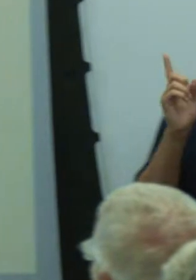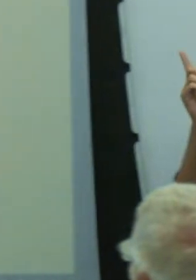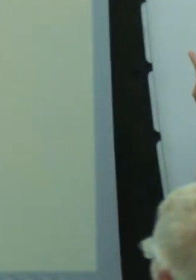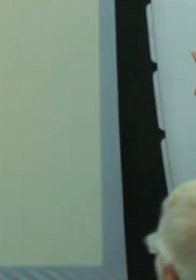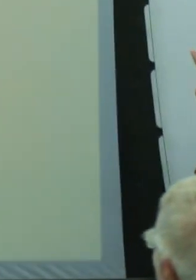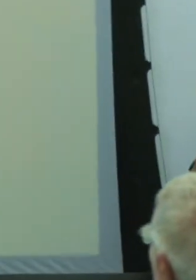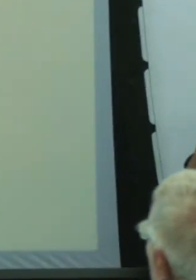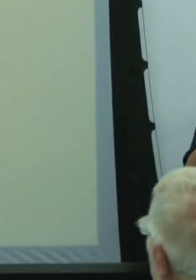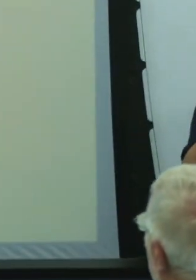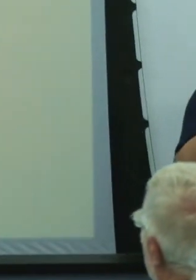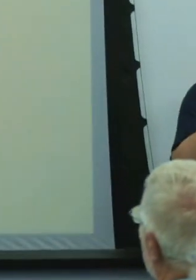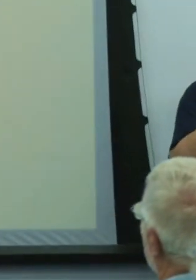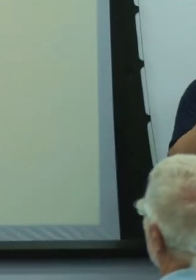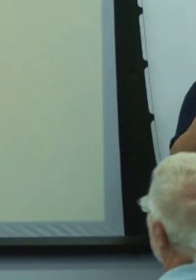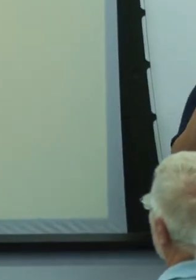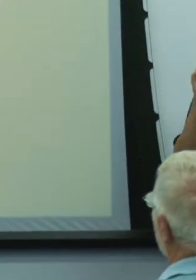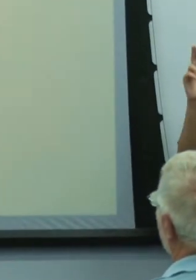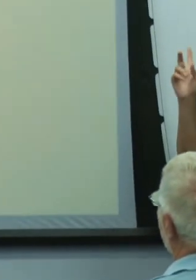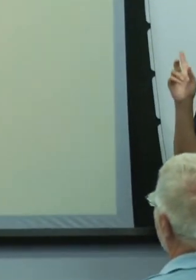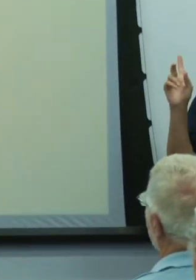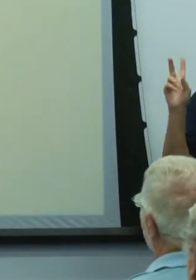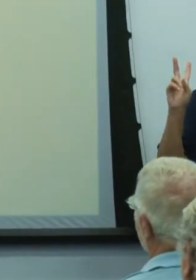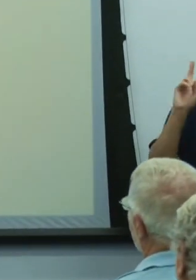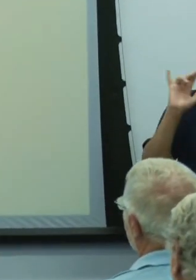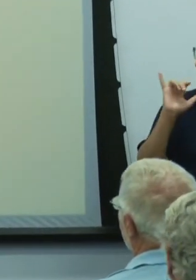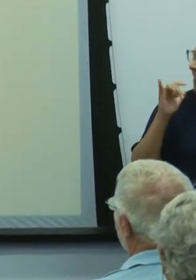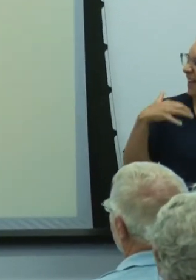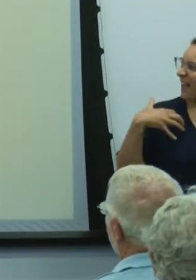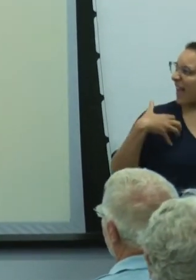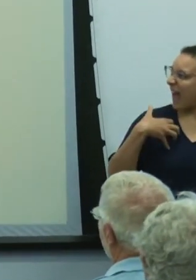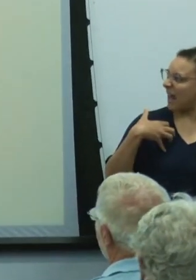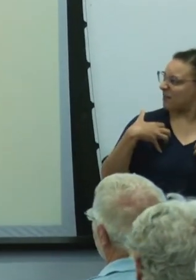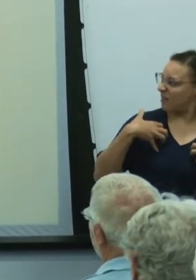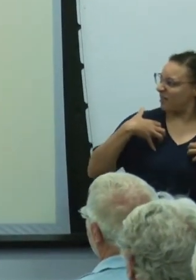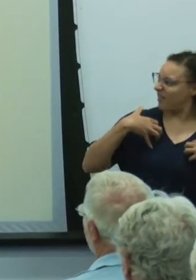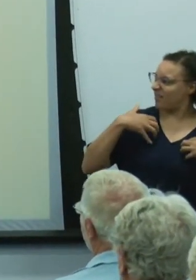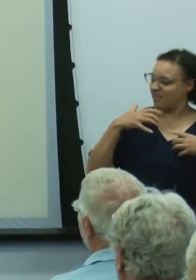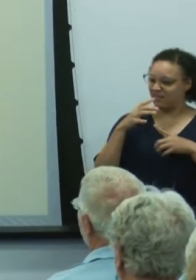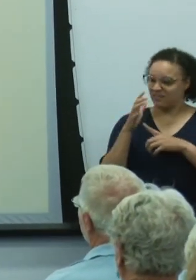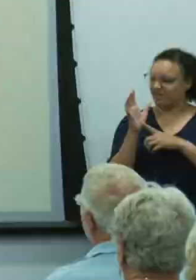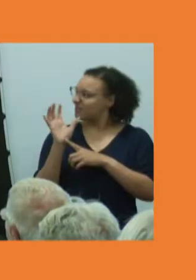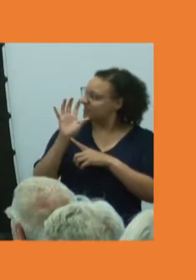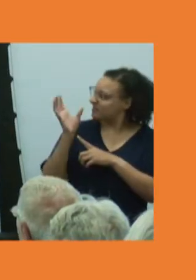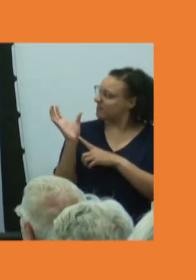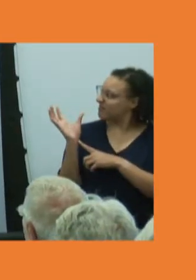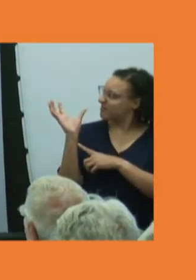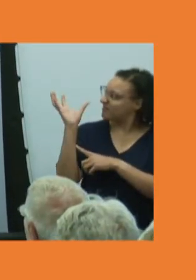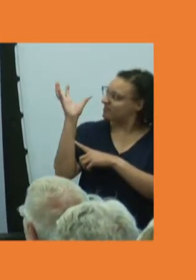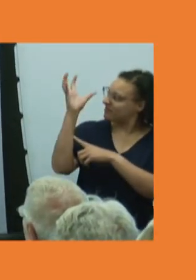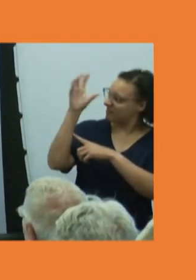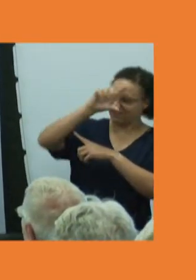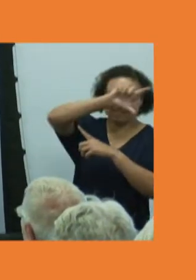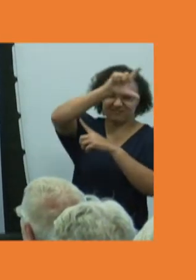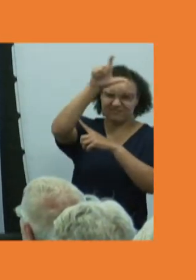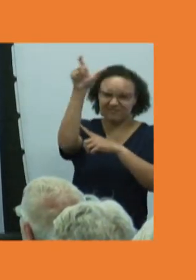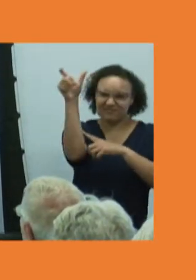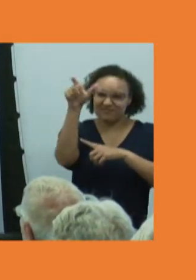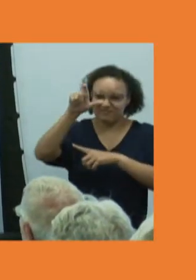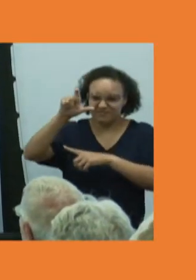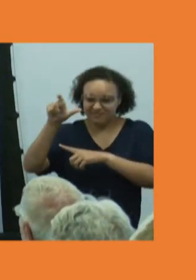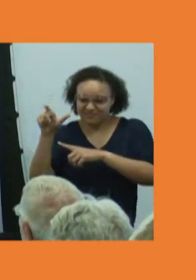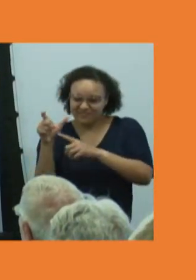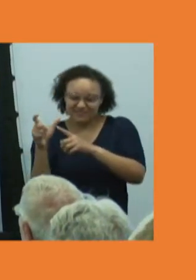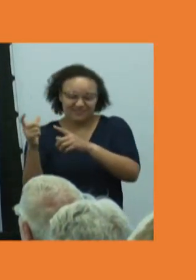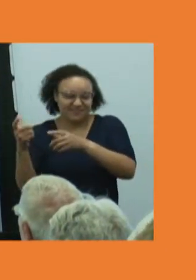how whatever the creature is sort of bends around and incorporates little parts of different